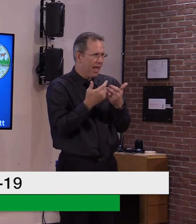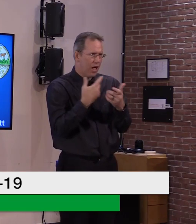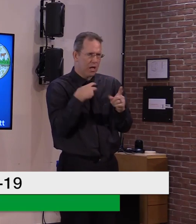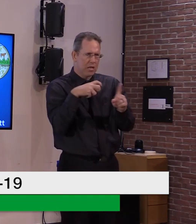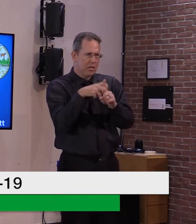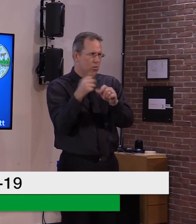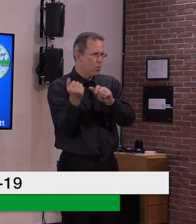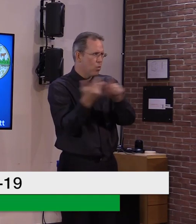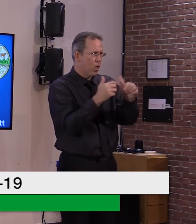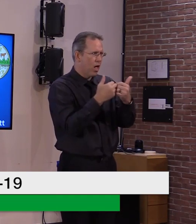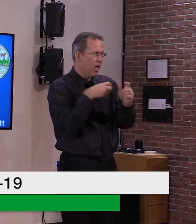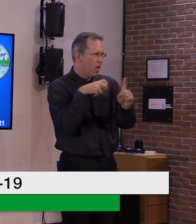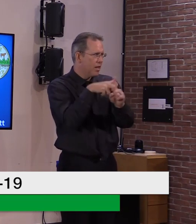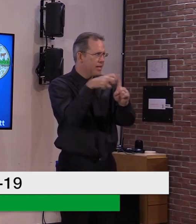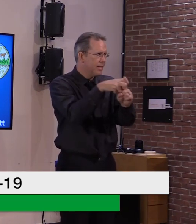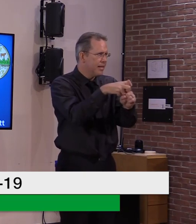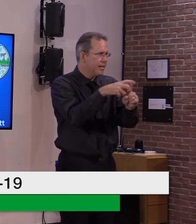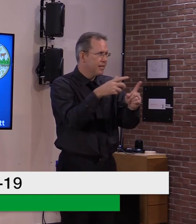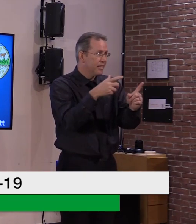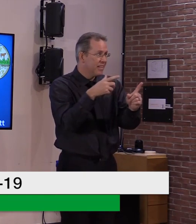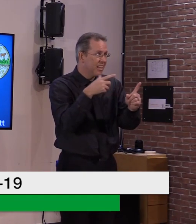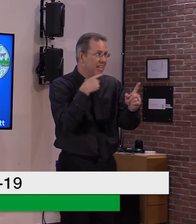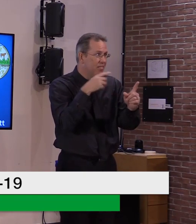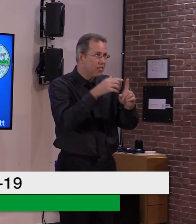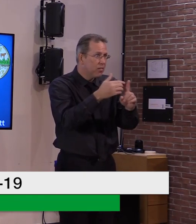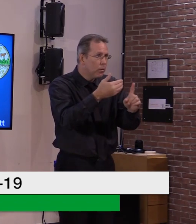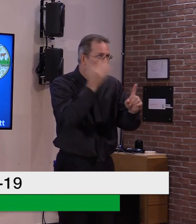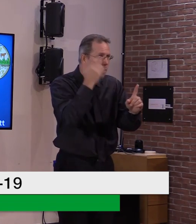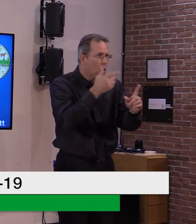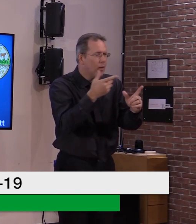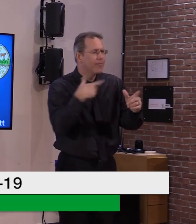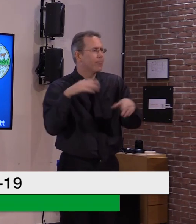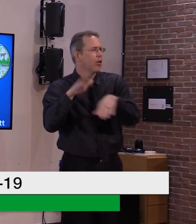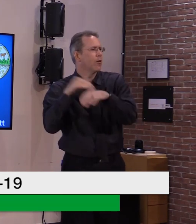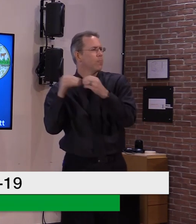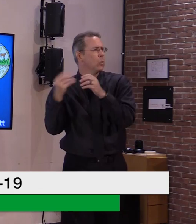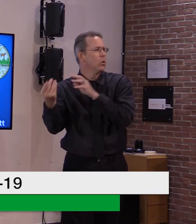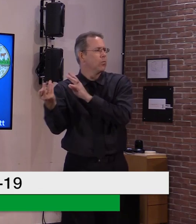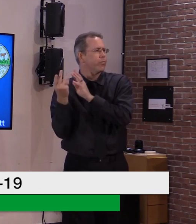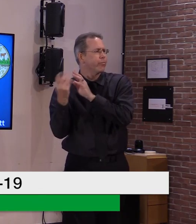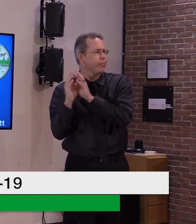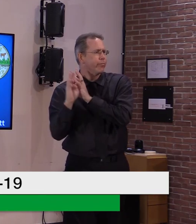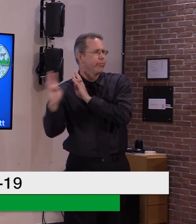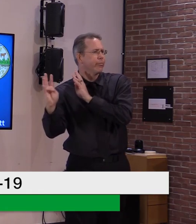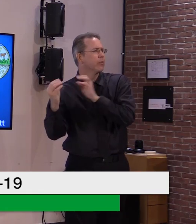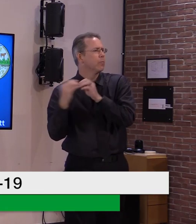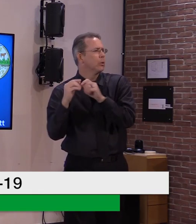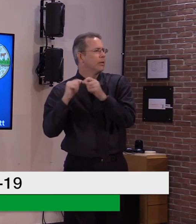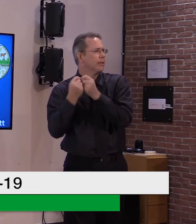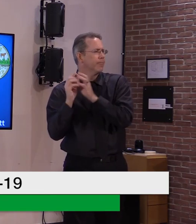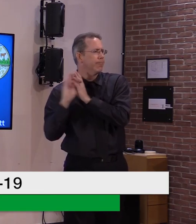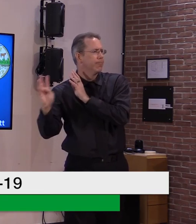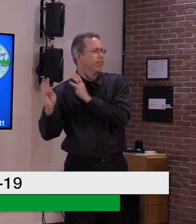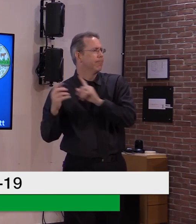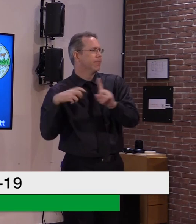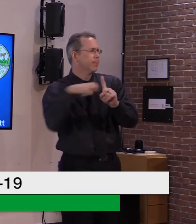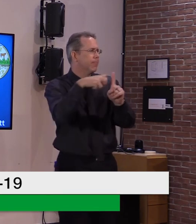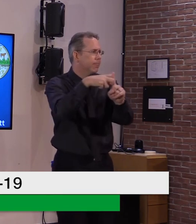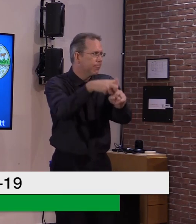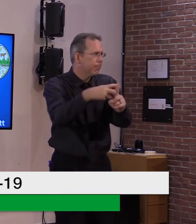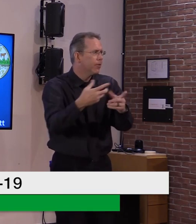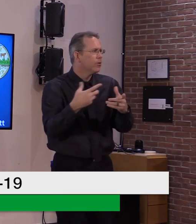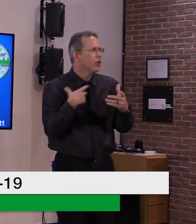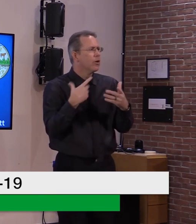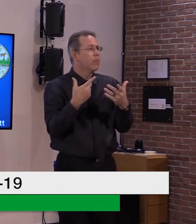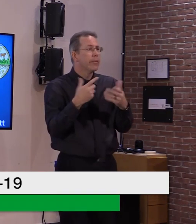significantly since then have even reached out to a number of organizations like the national